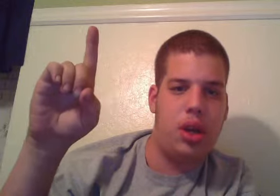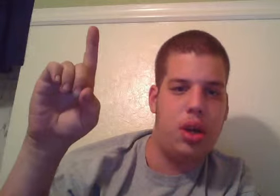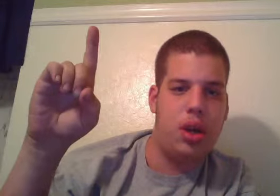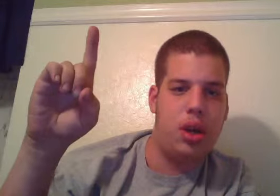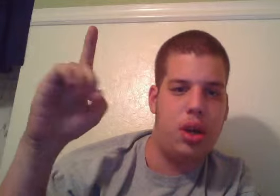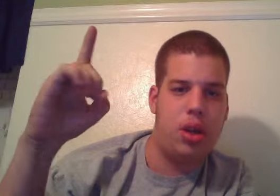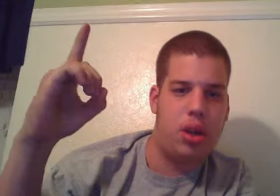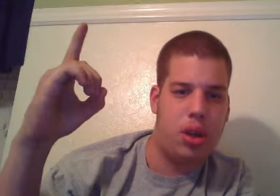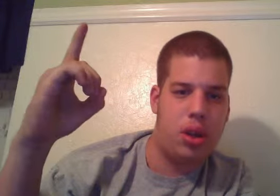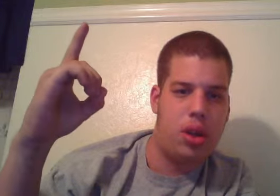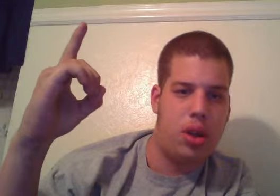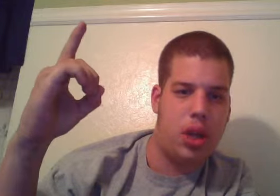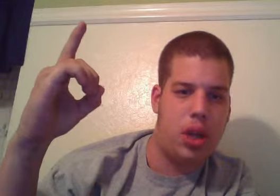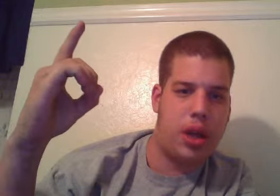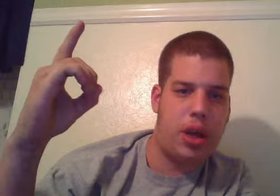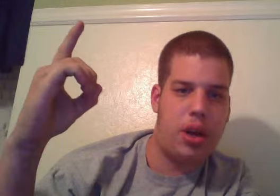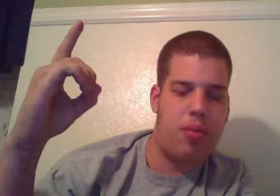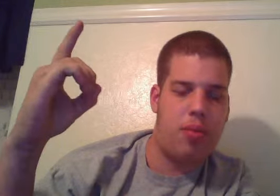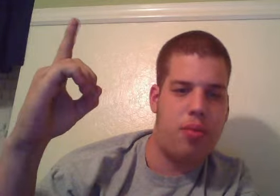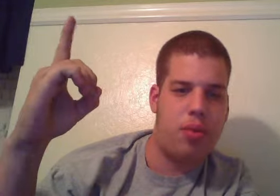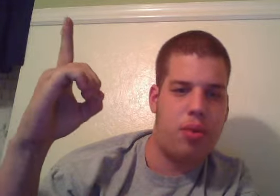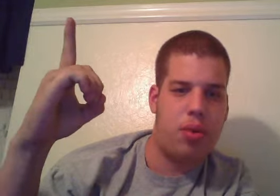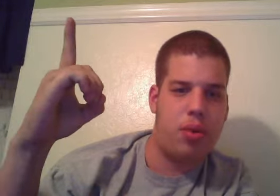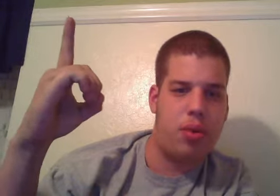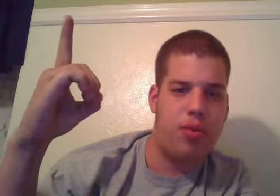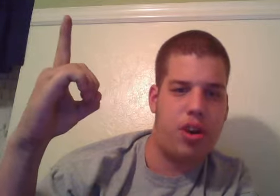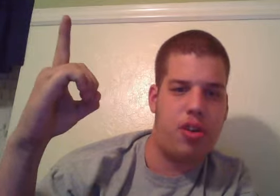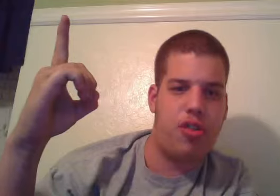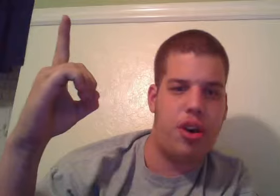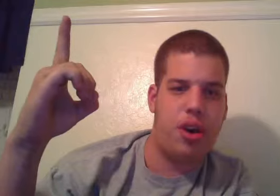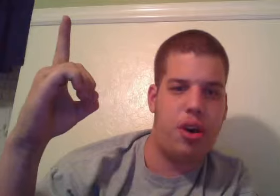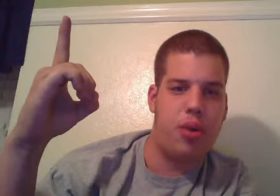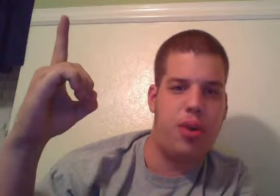like that. Finger straight, always.